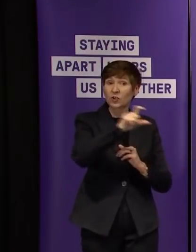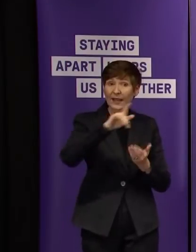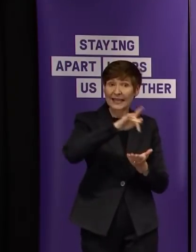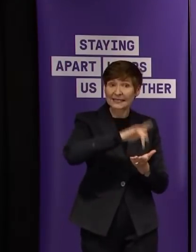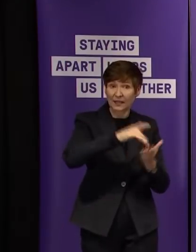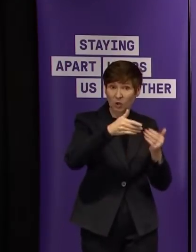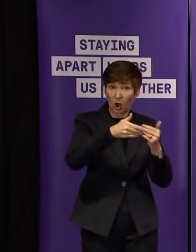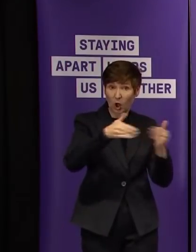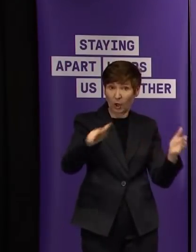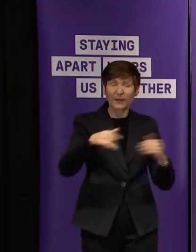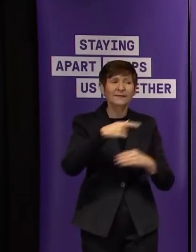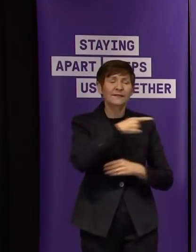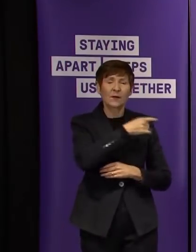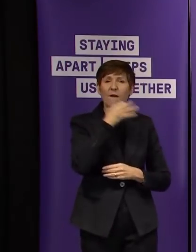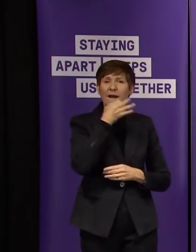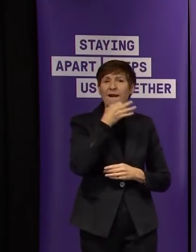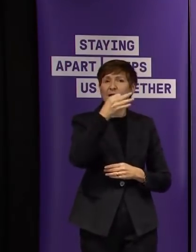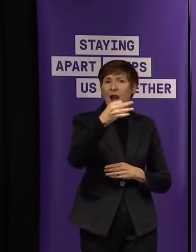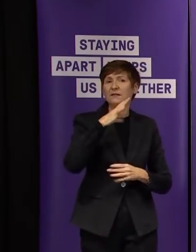be allowed?